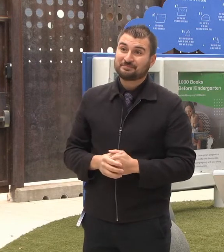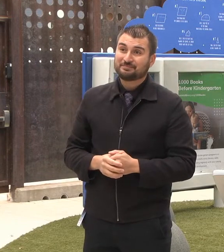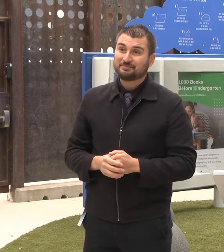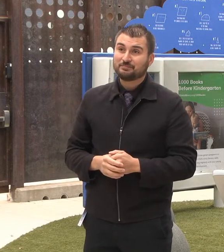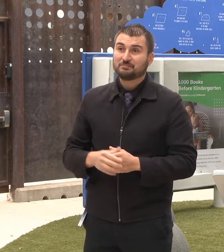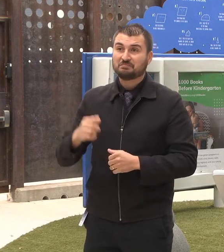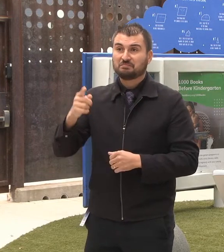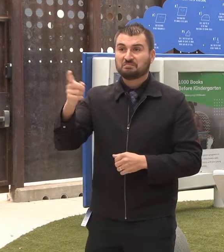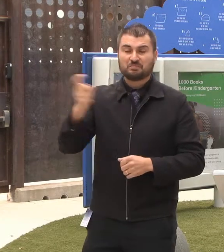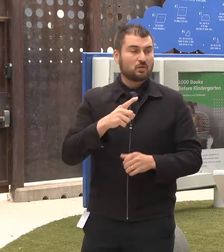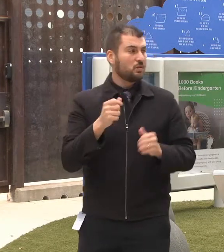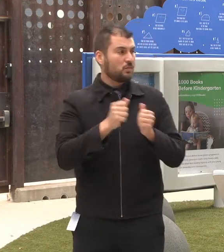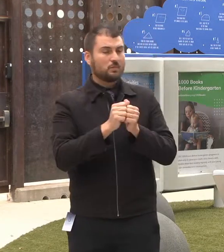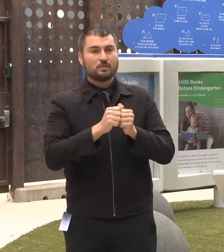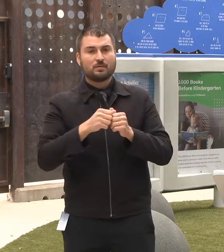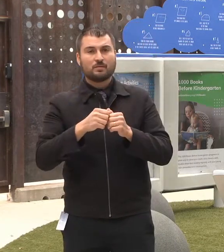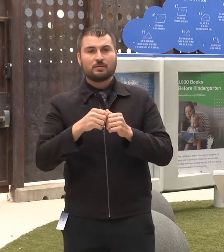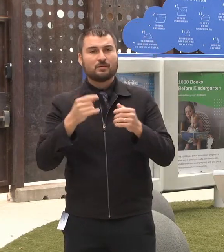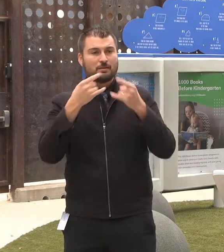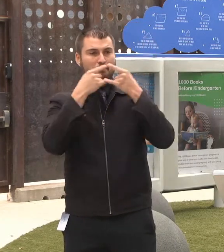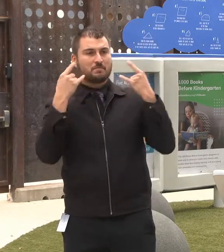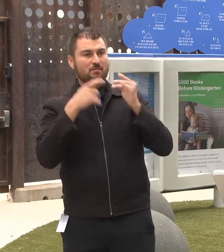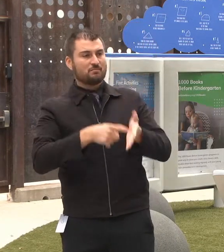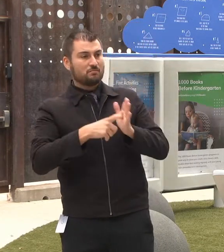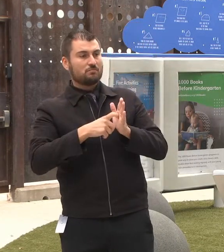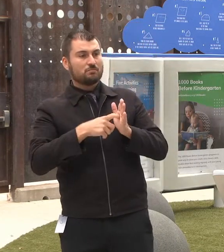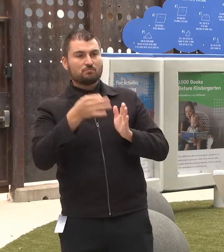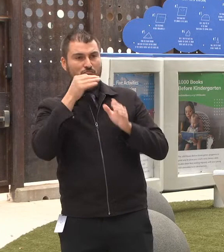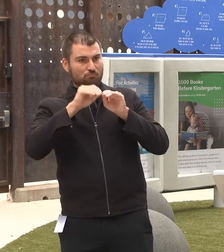With the mask mandate coming out, are